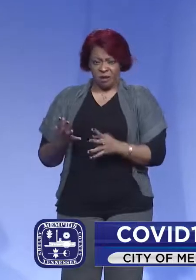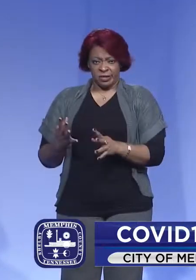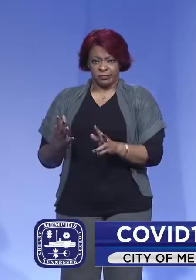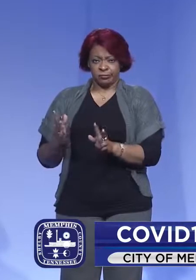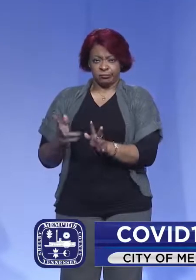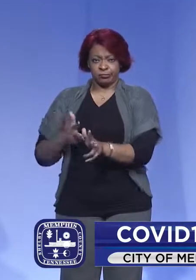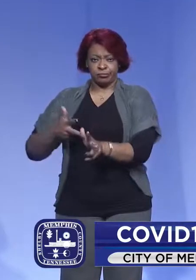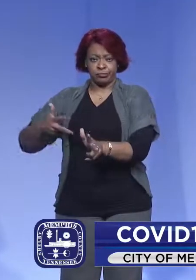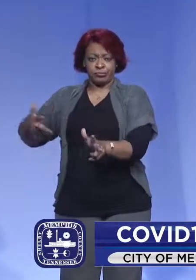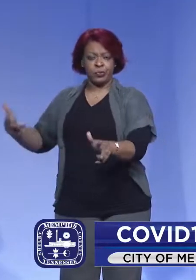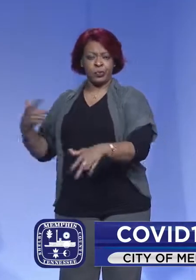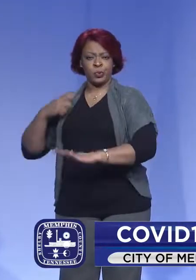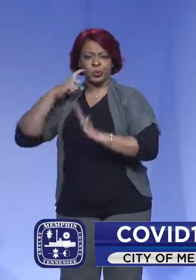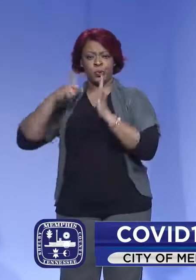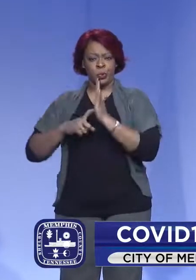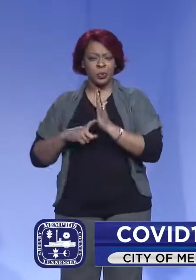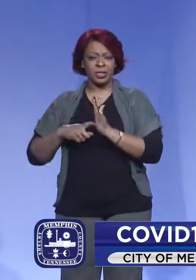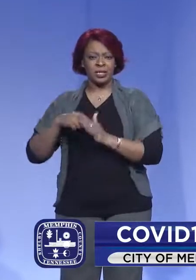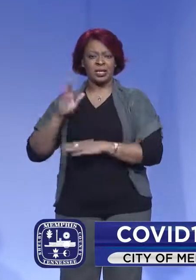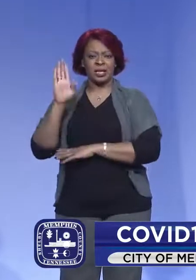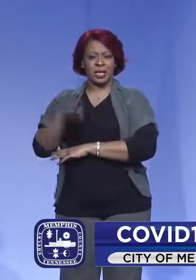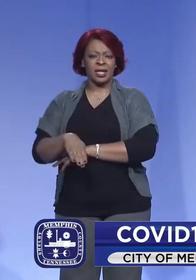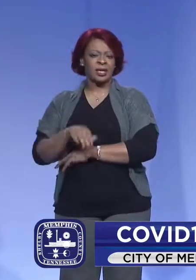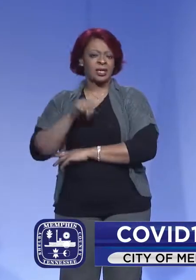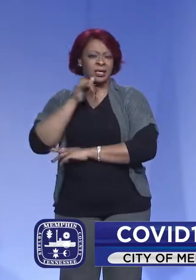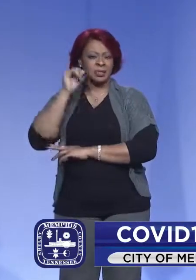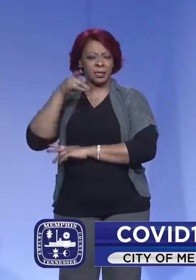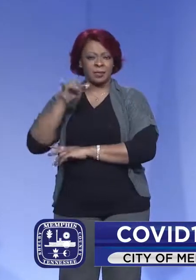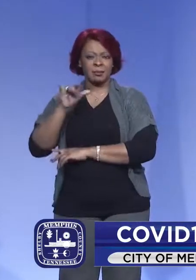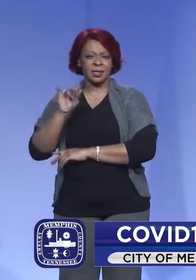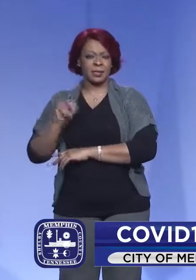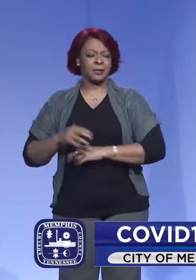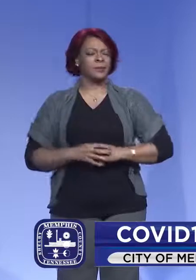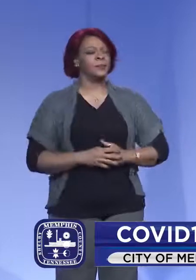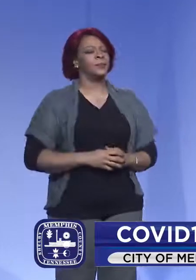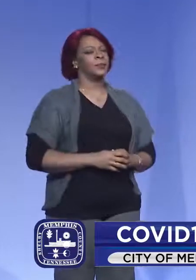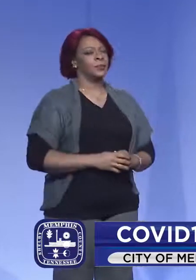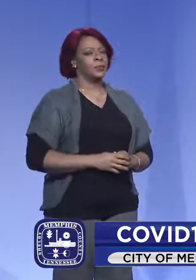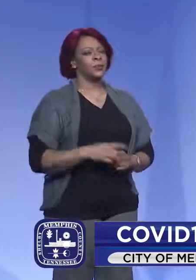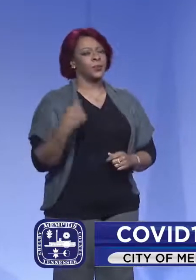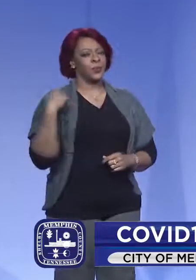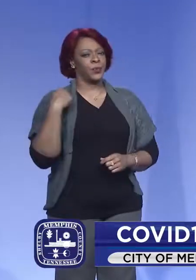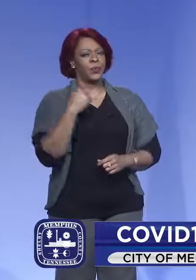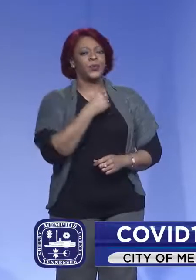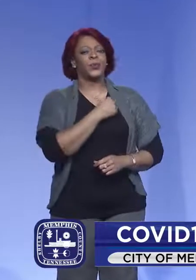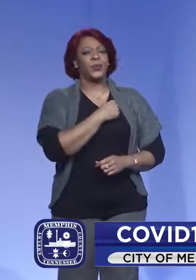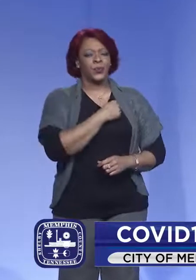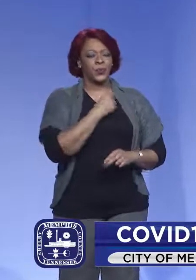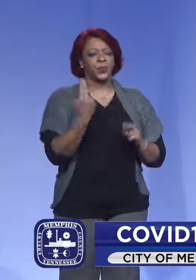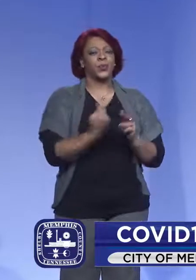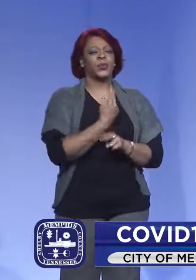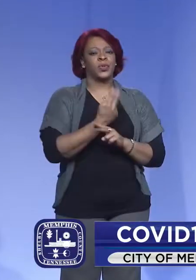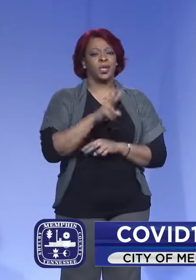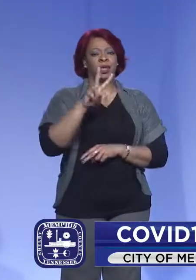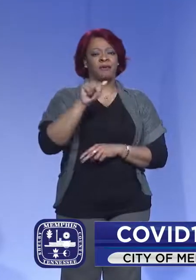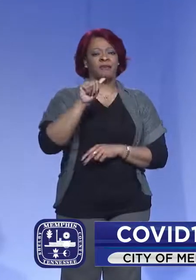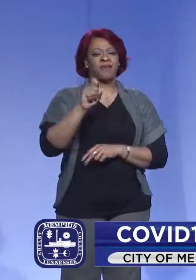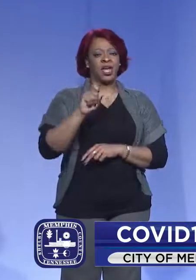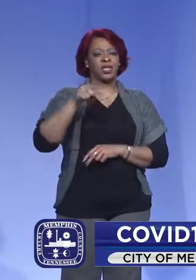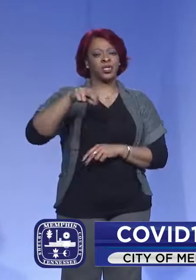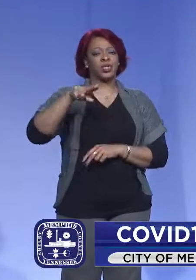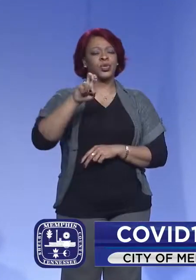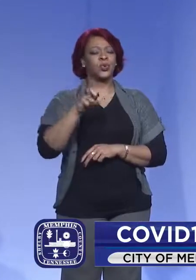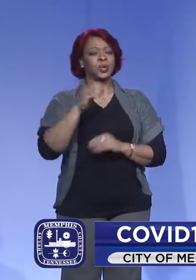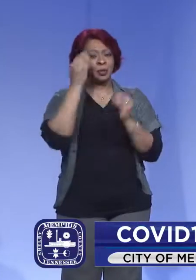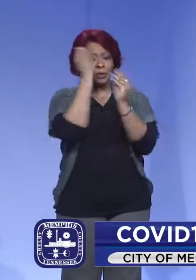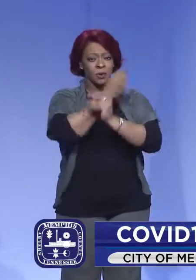the backup that we saw towards the end of the evening yesterday at Pipkin? Yeah, so we had used the VaxQ to give notice